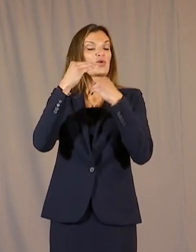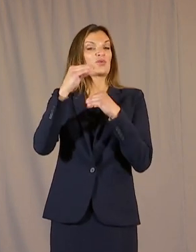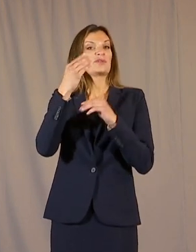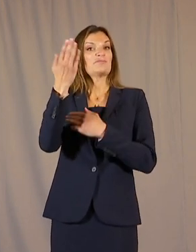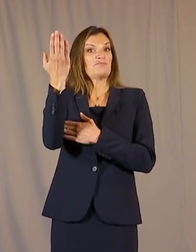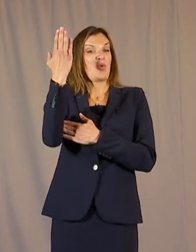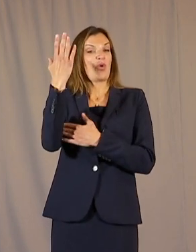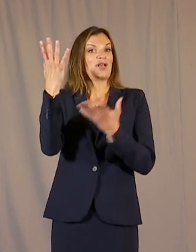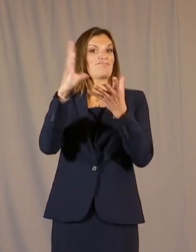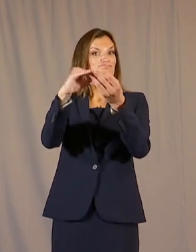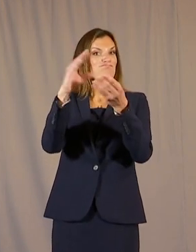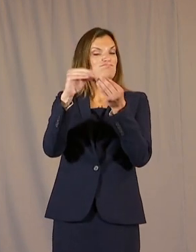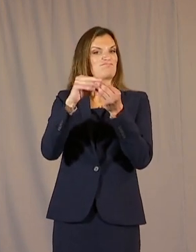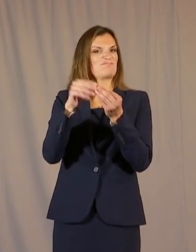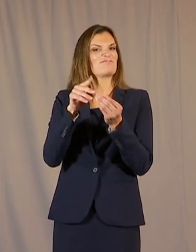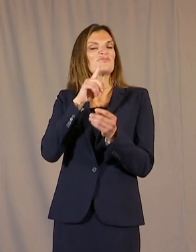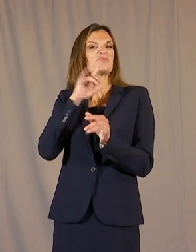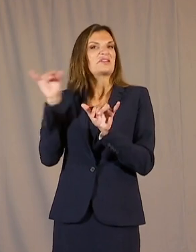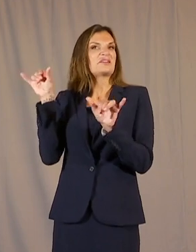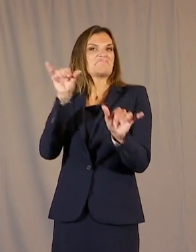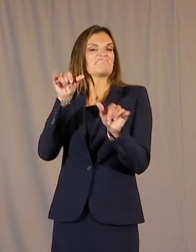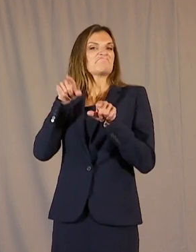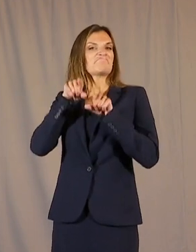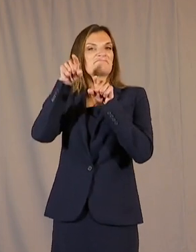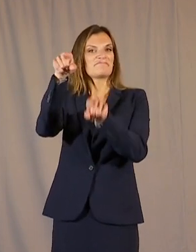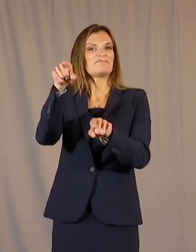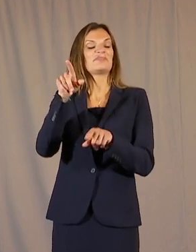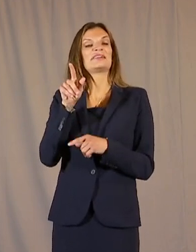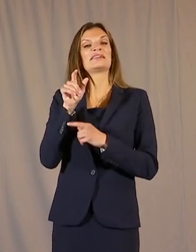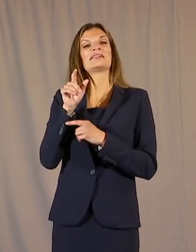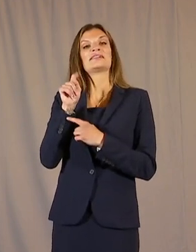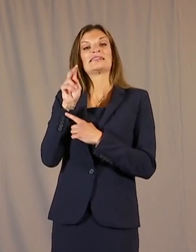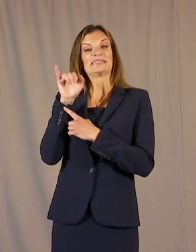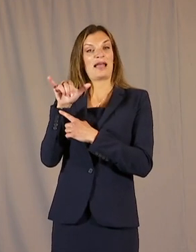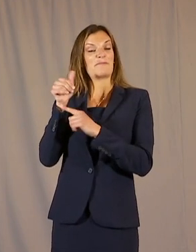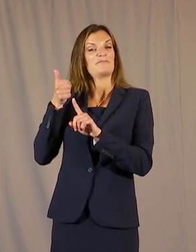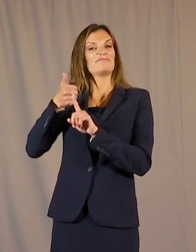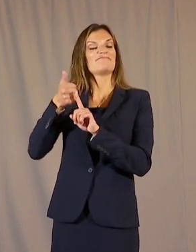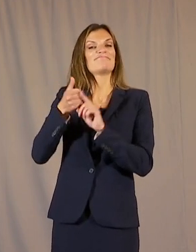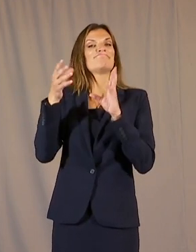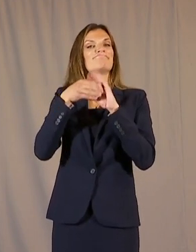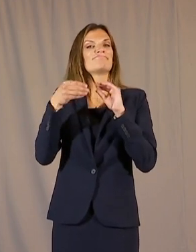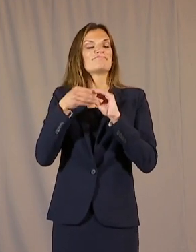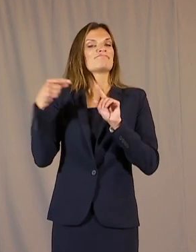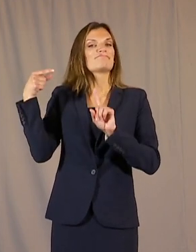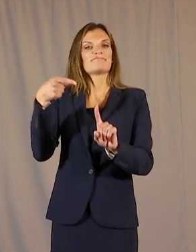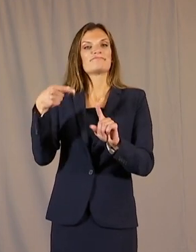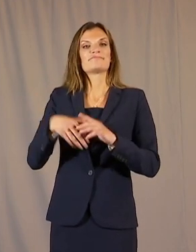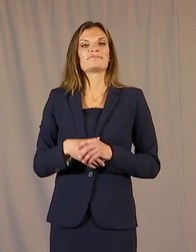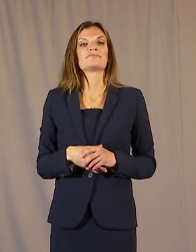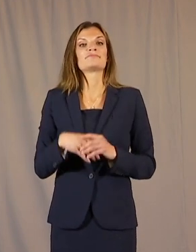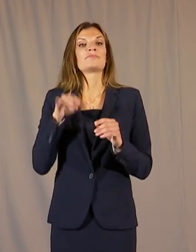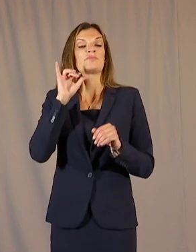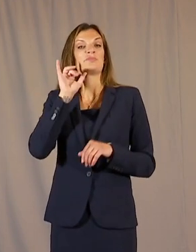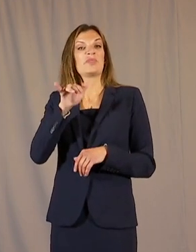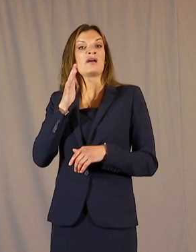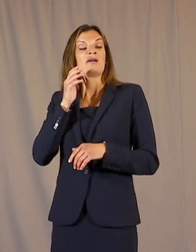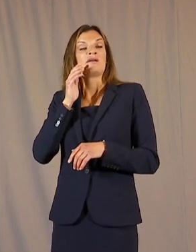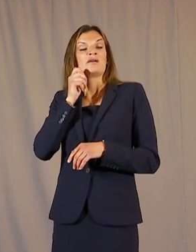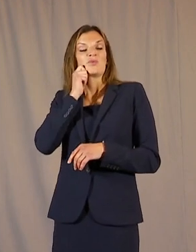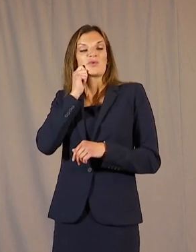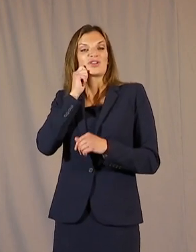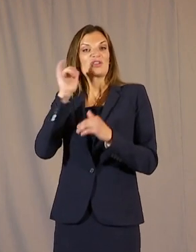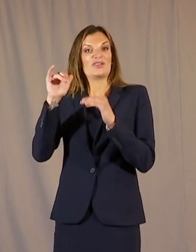morning. Just to set the stage, Tommy started talking about how the Racial Disparities Task Force